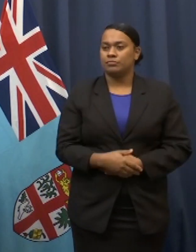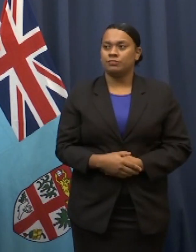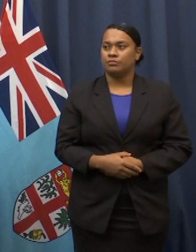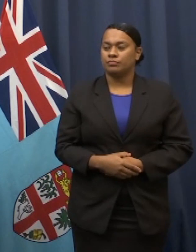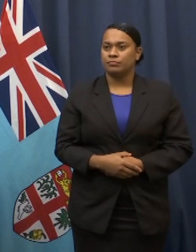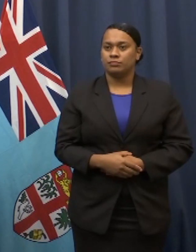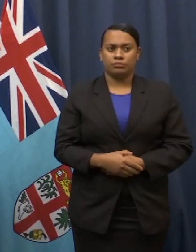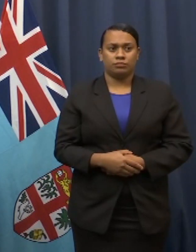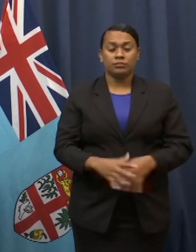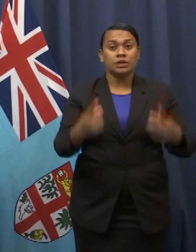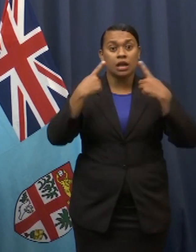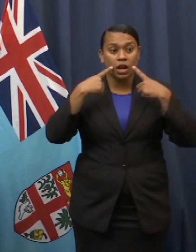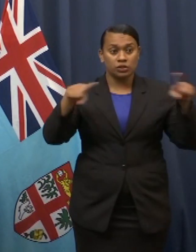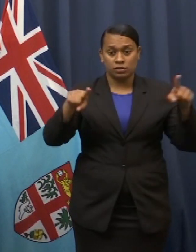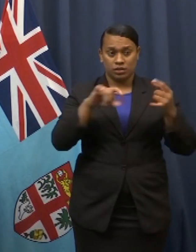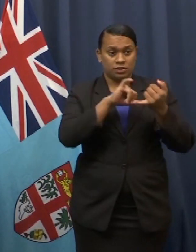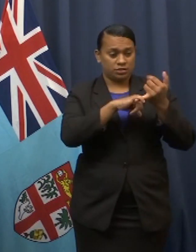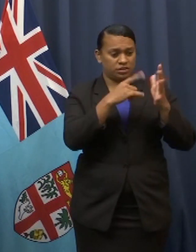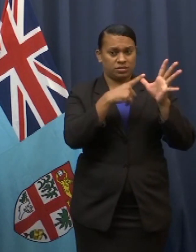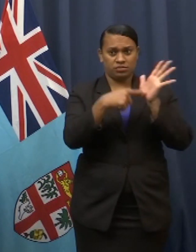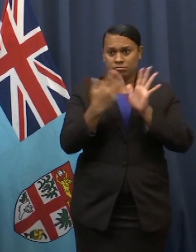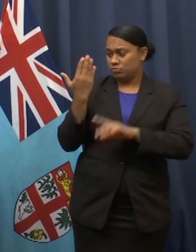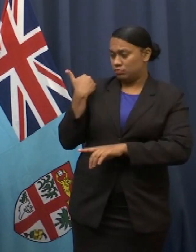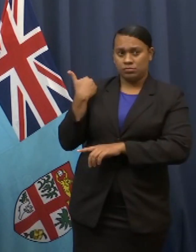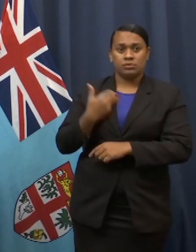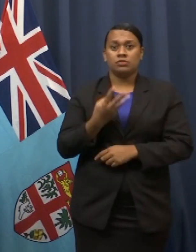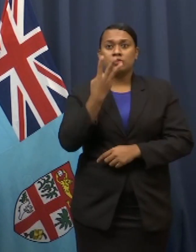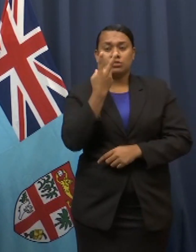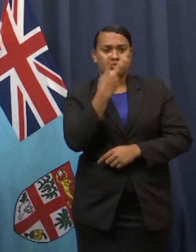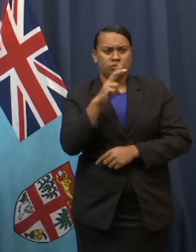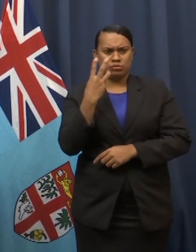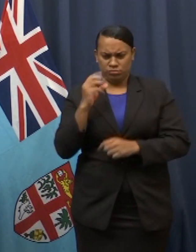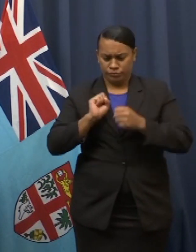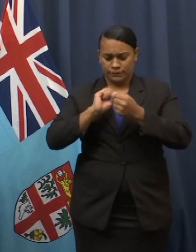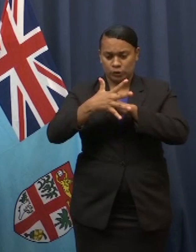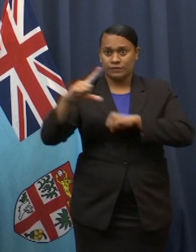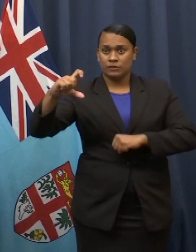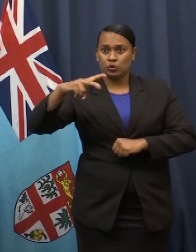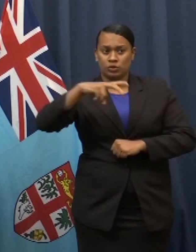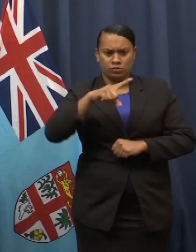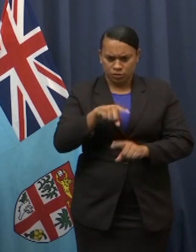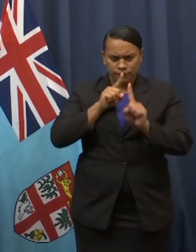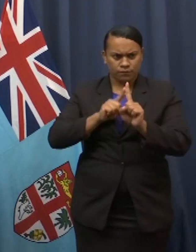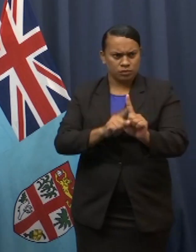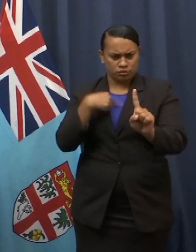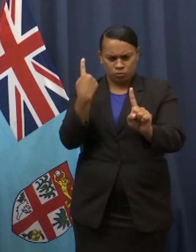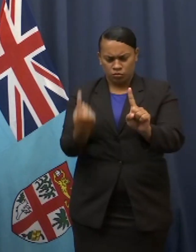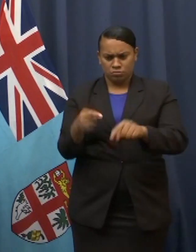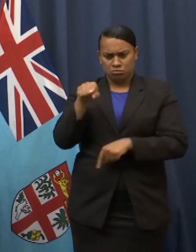announced Saturday, our first two COVID-19 patients remain in isolation and both are in stable condition.